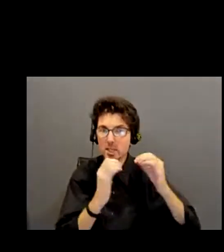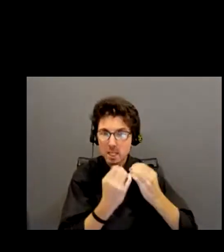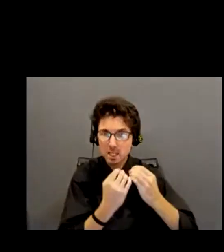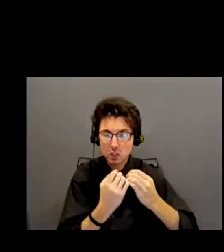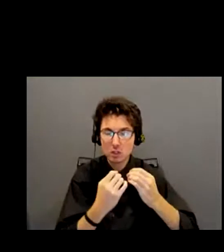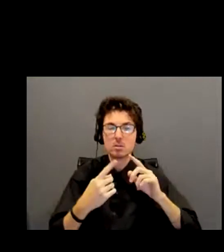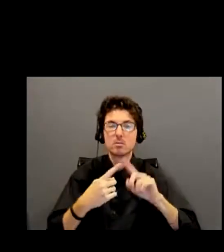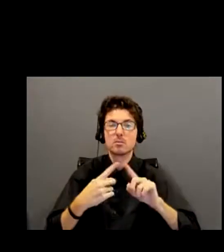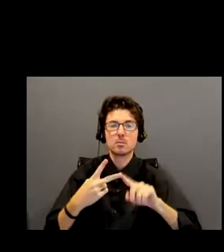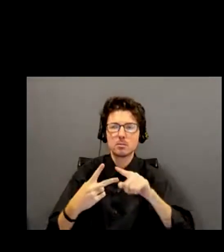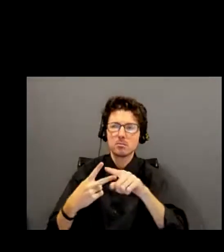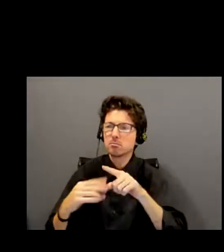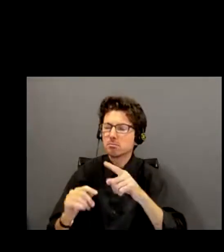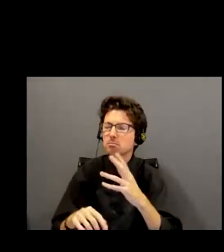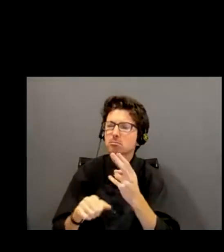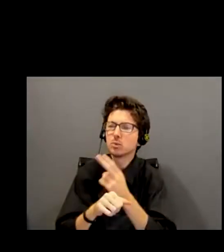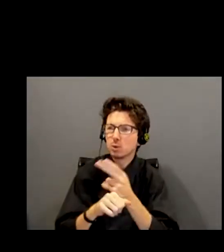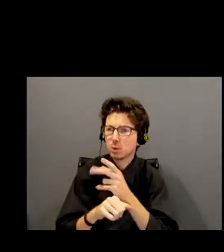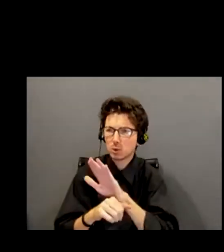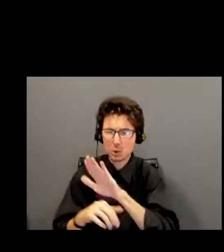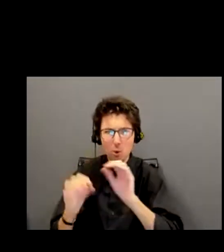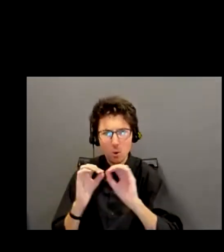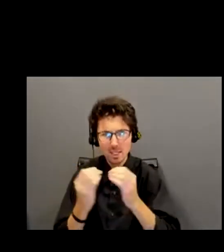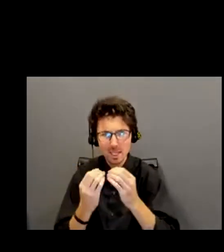promote your organization vision?